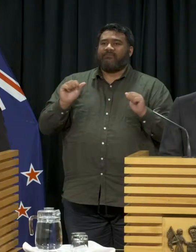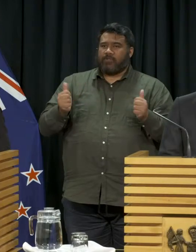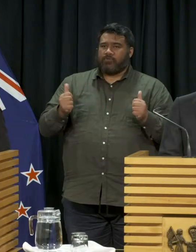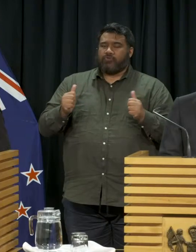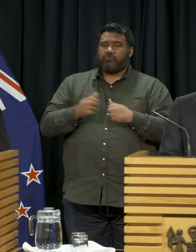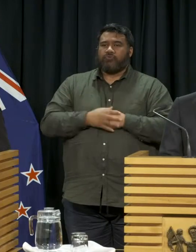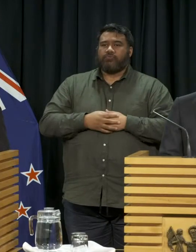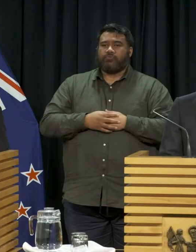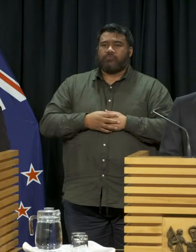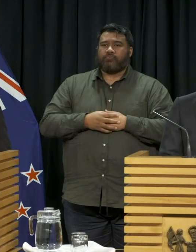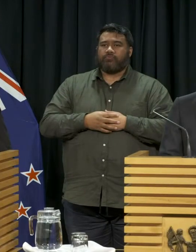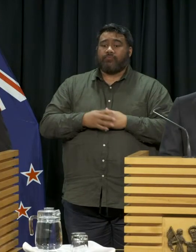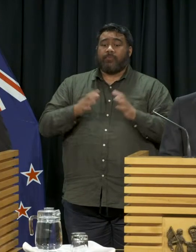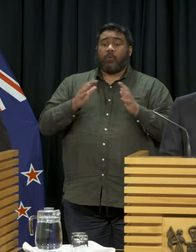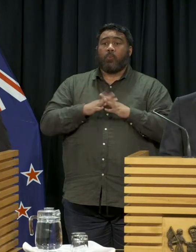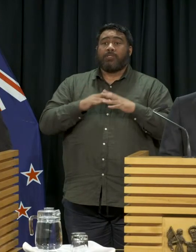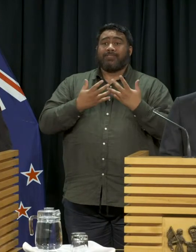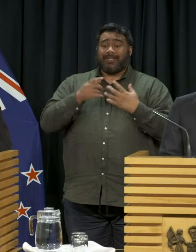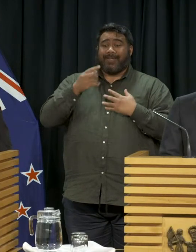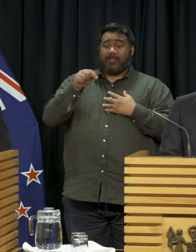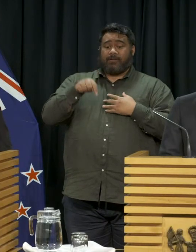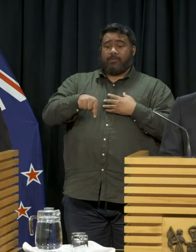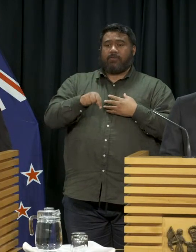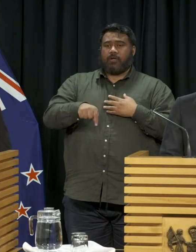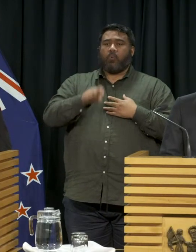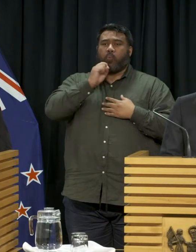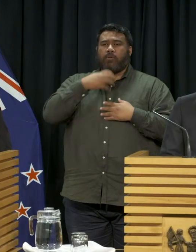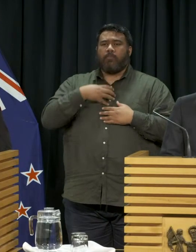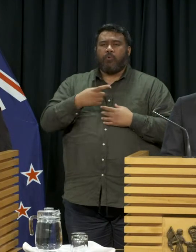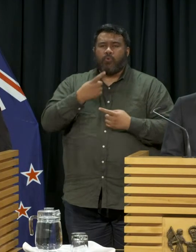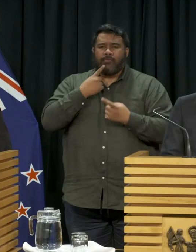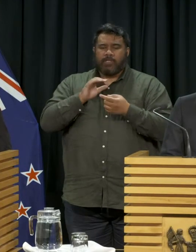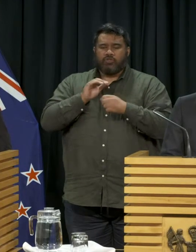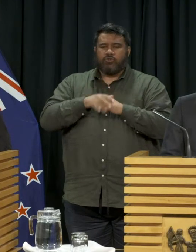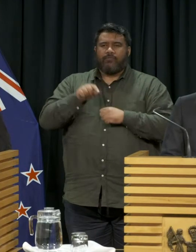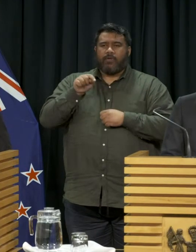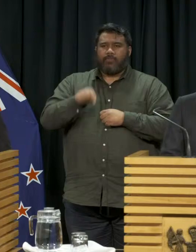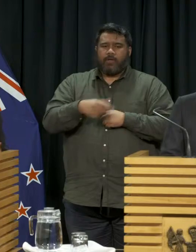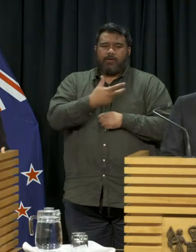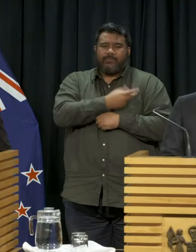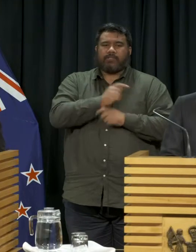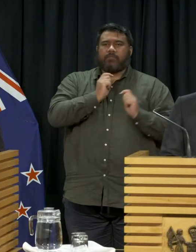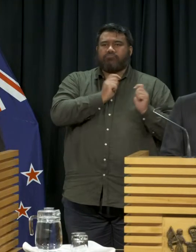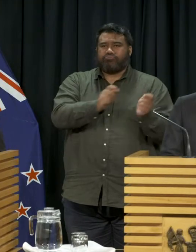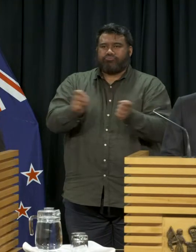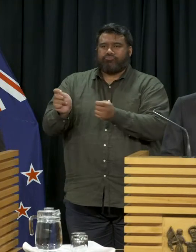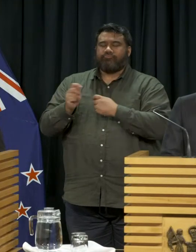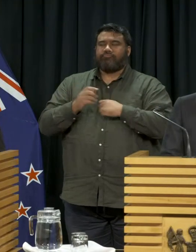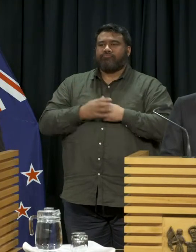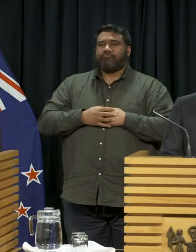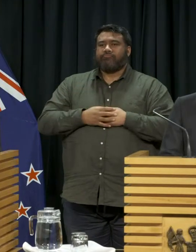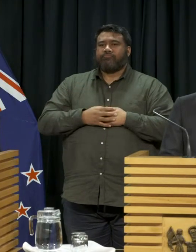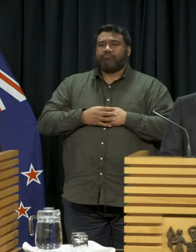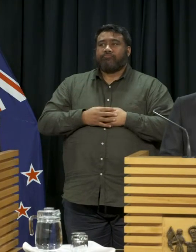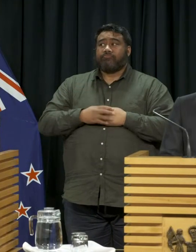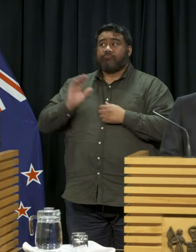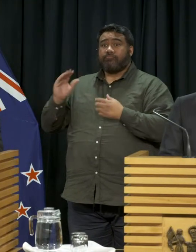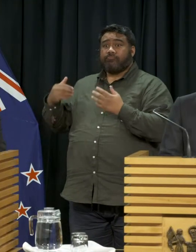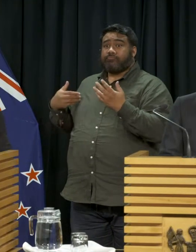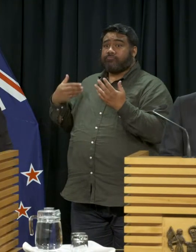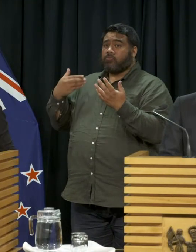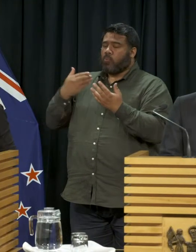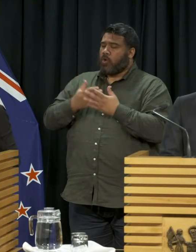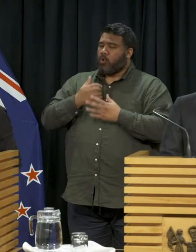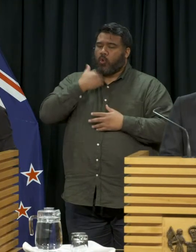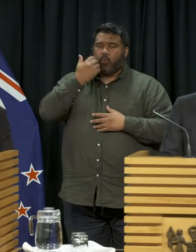we will provide an additional update on progress. But our position has always been that from a